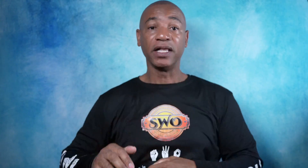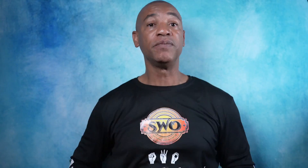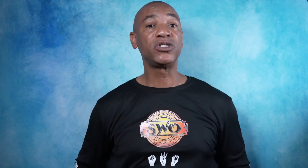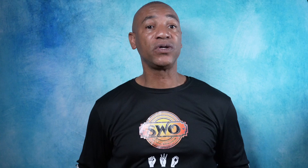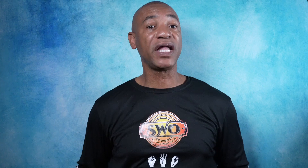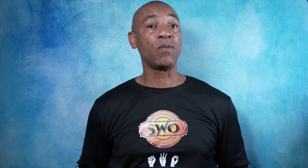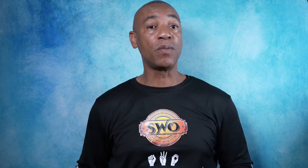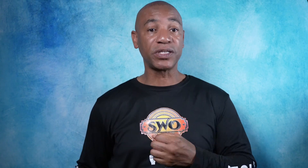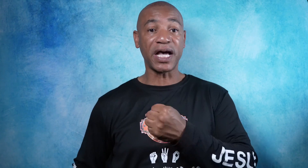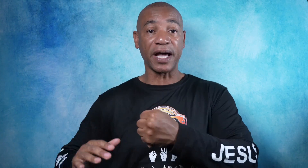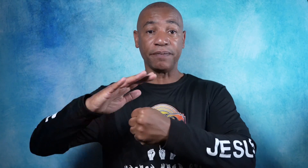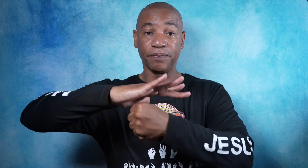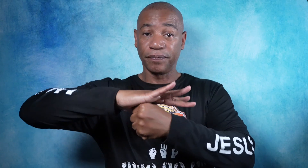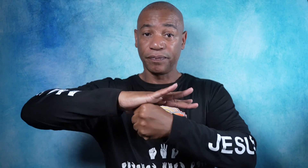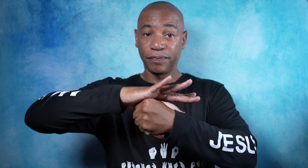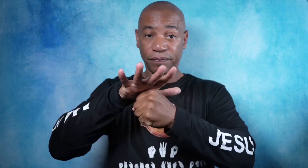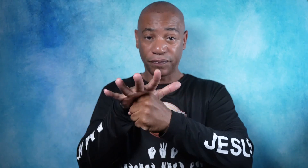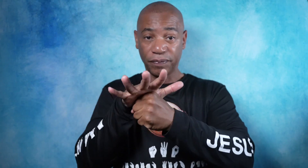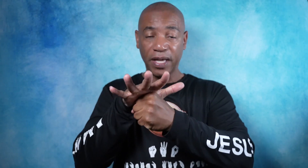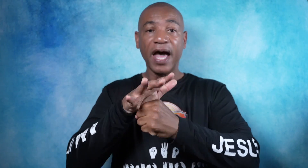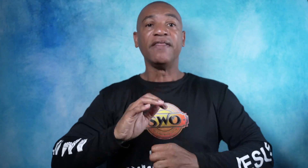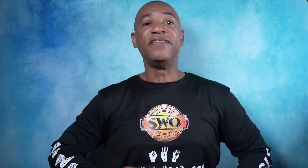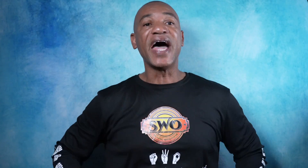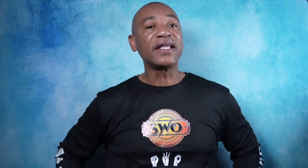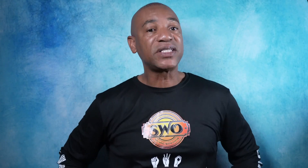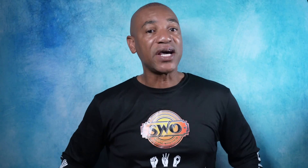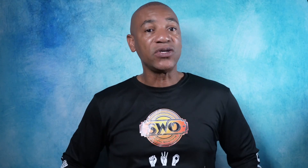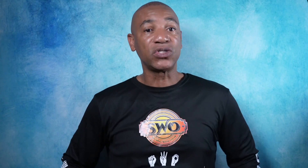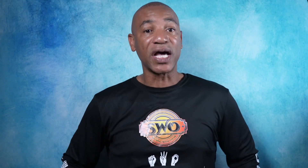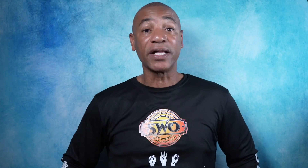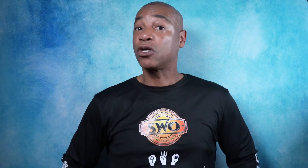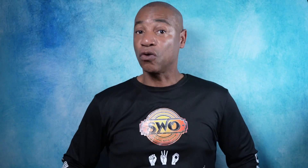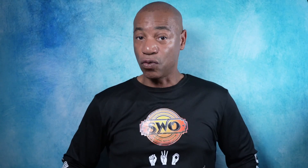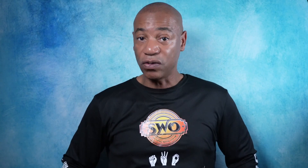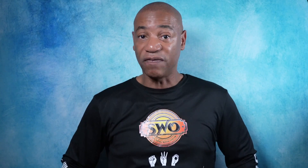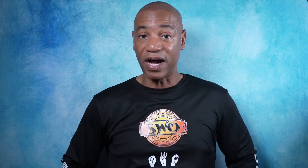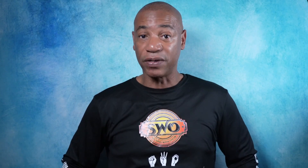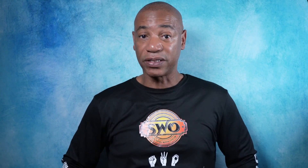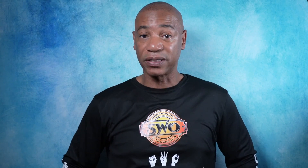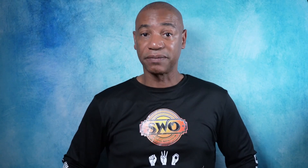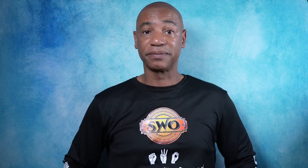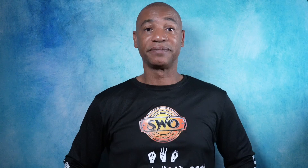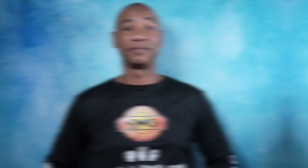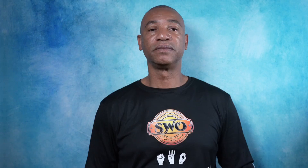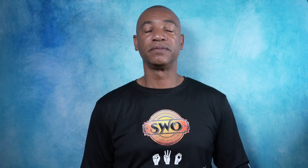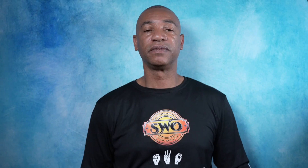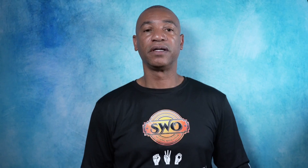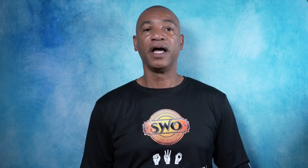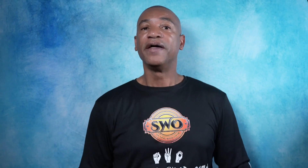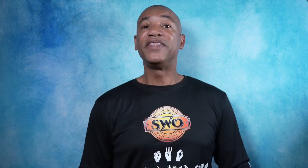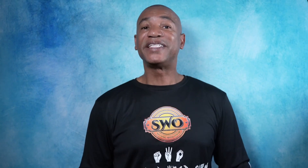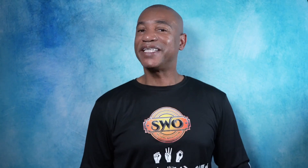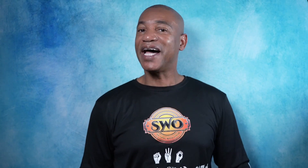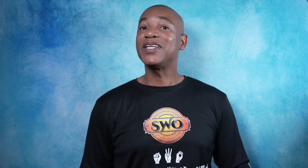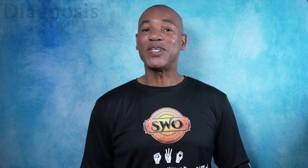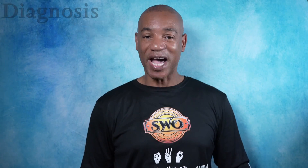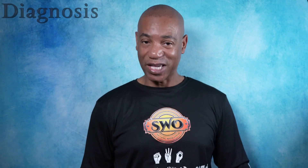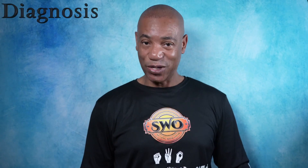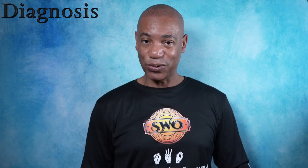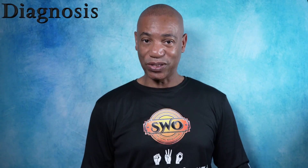Let me show you that one more time. That is how you sign coronavirus. The sign